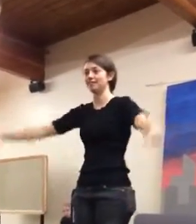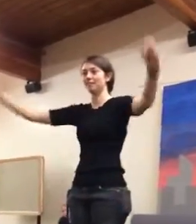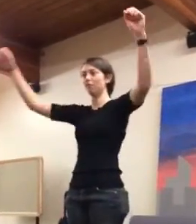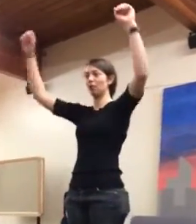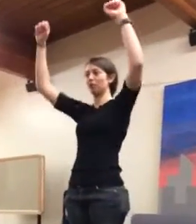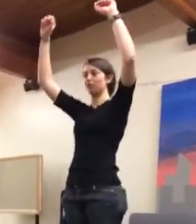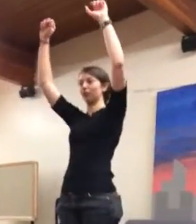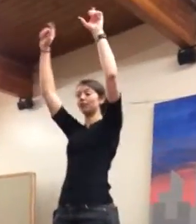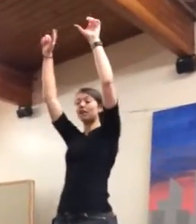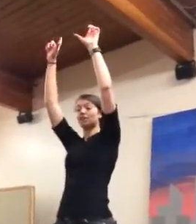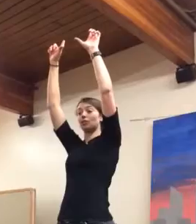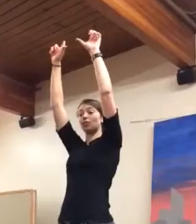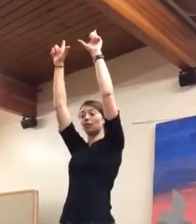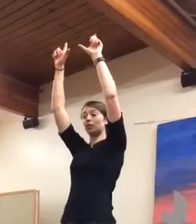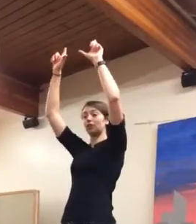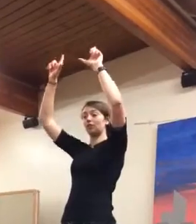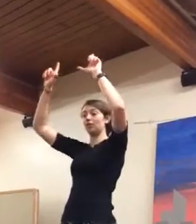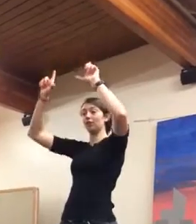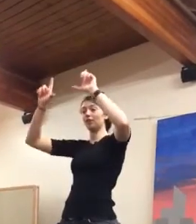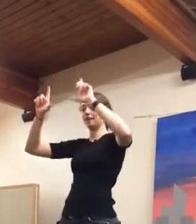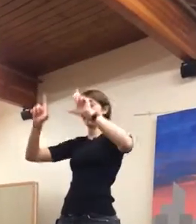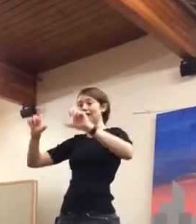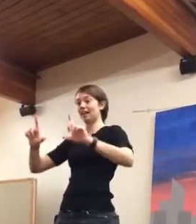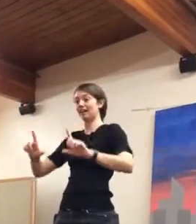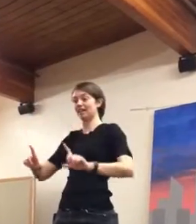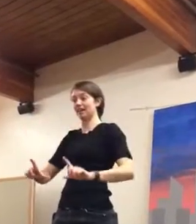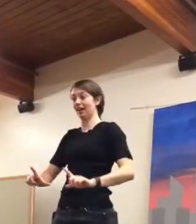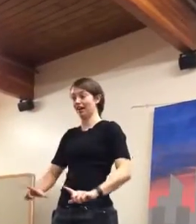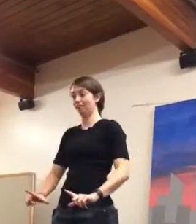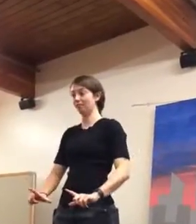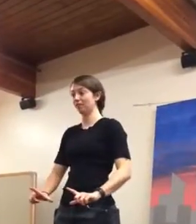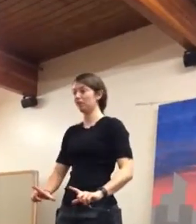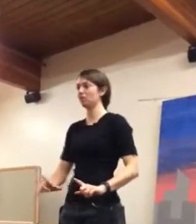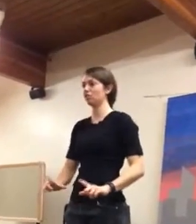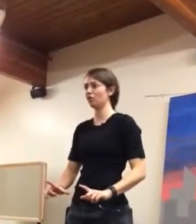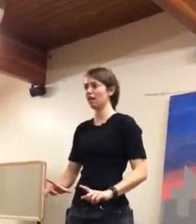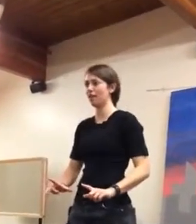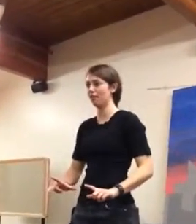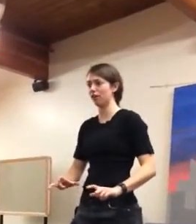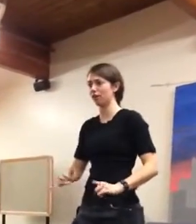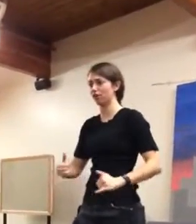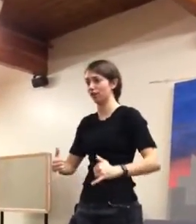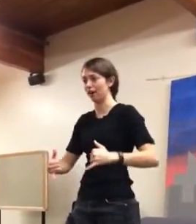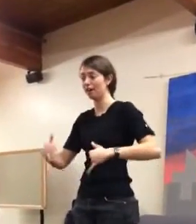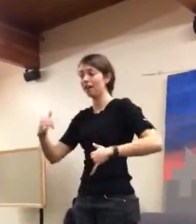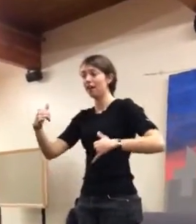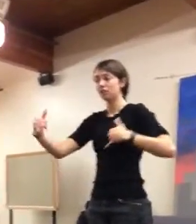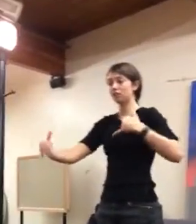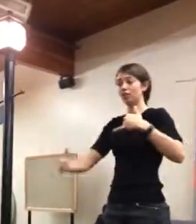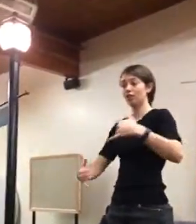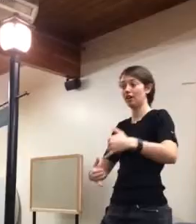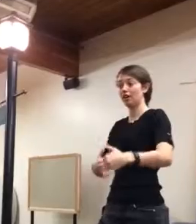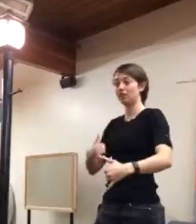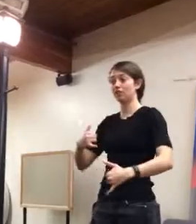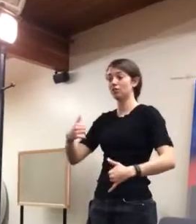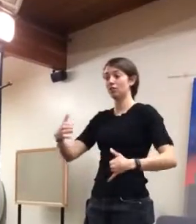enthusiasm. Wonderful. So the Lord has come. So let's try it that far so far. Joy to